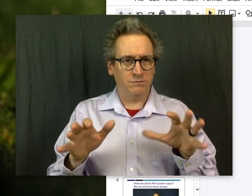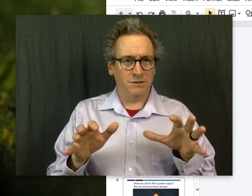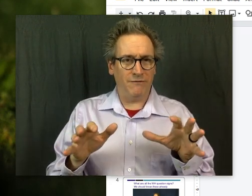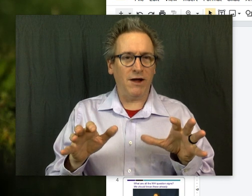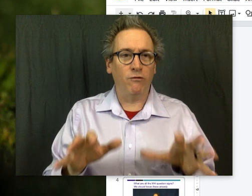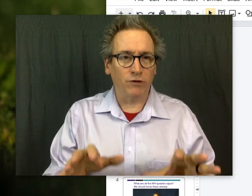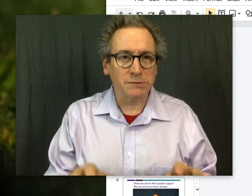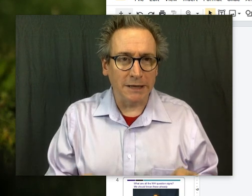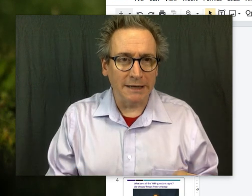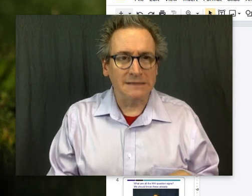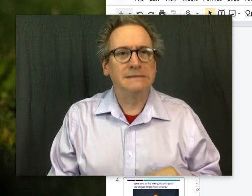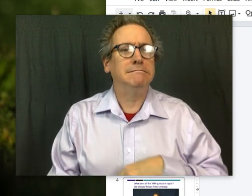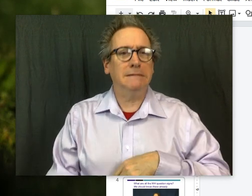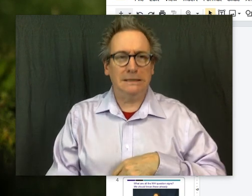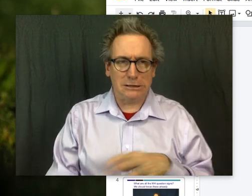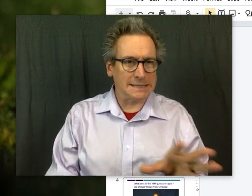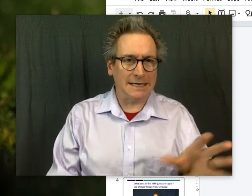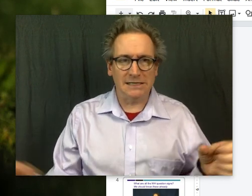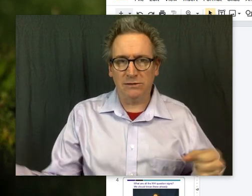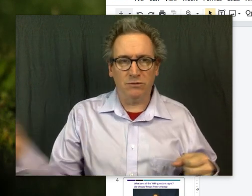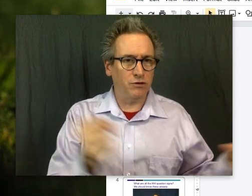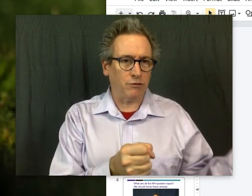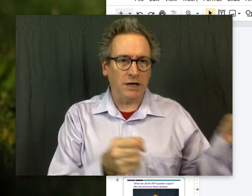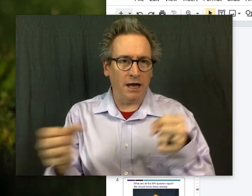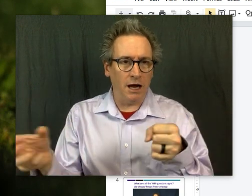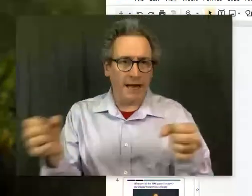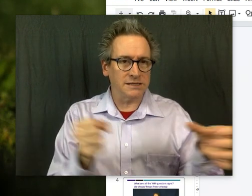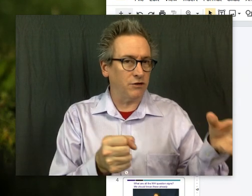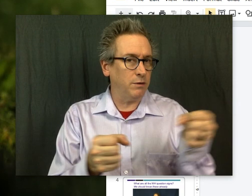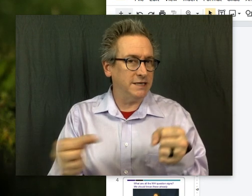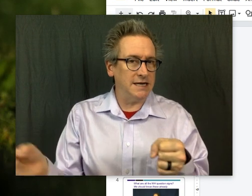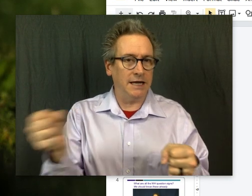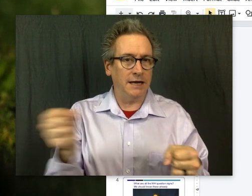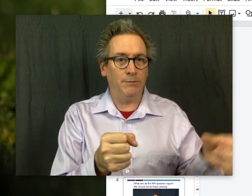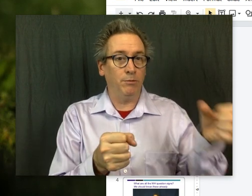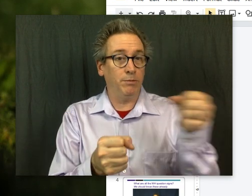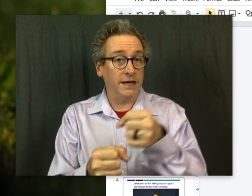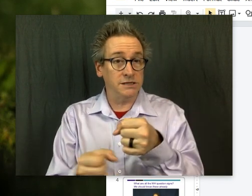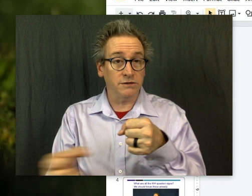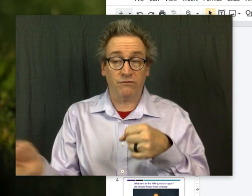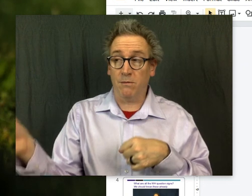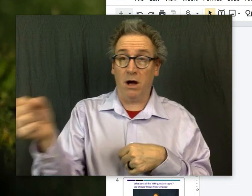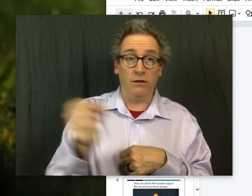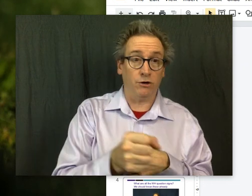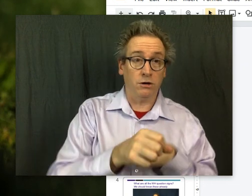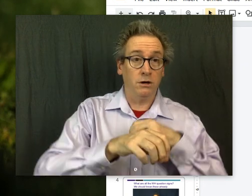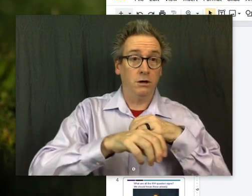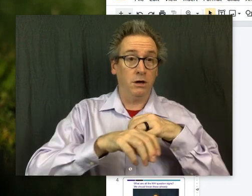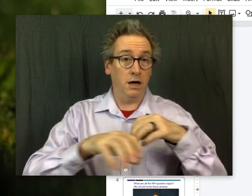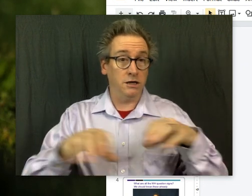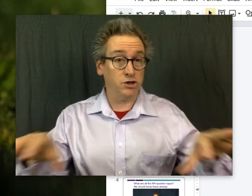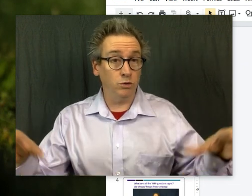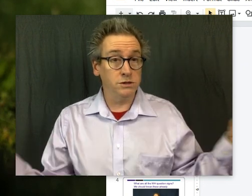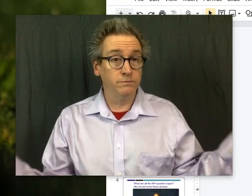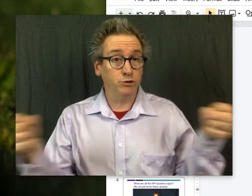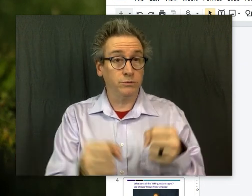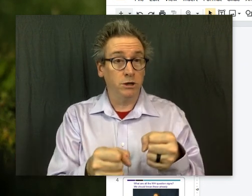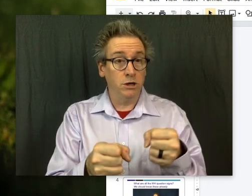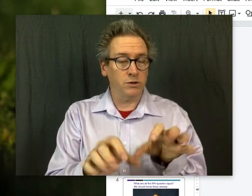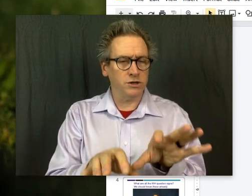always, if I over-explain things, it's just because ASL3 we tend to get people placed from other